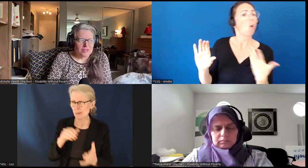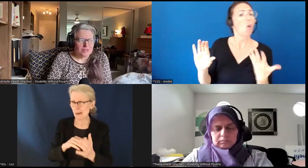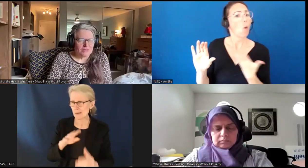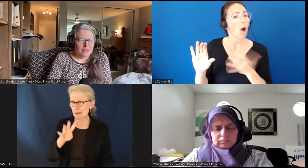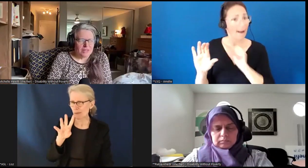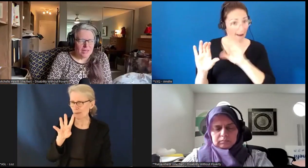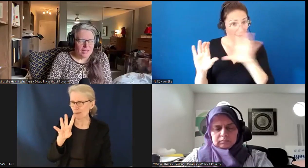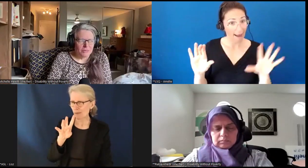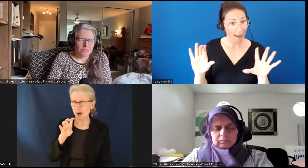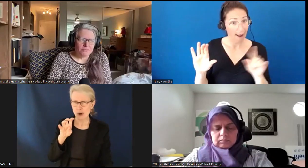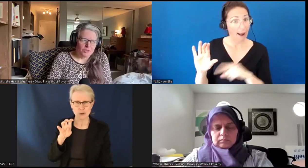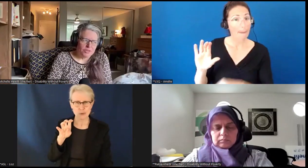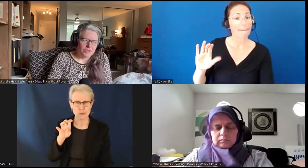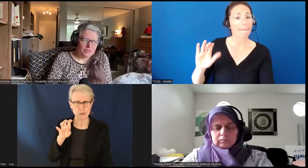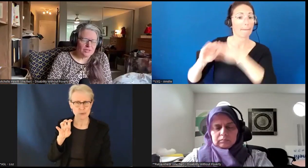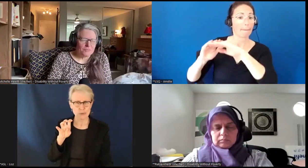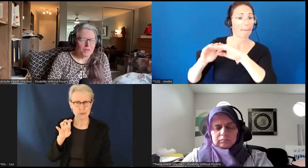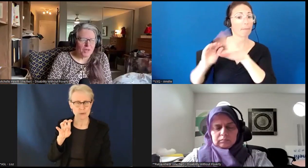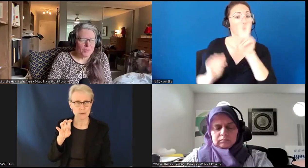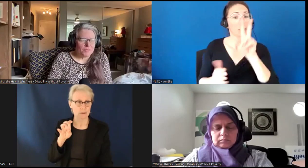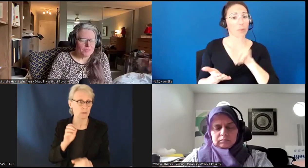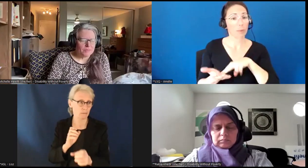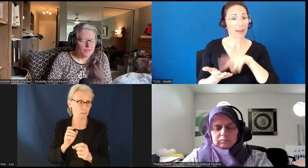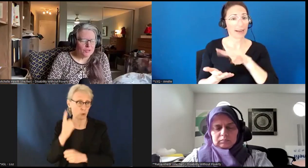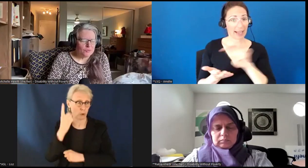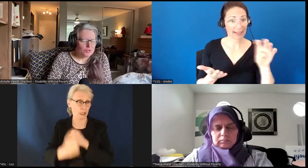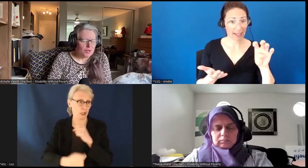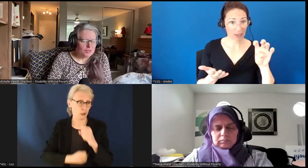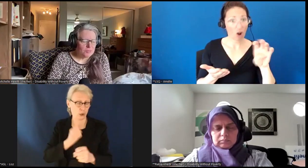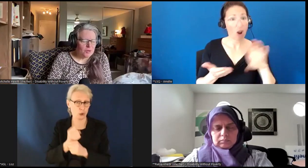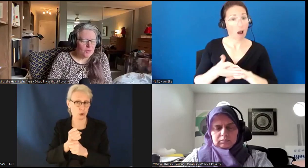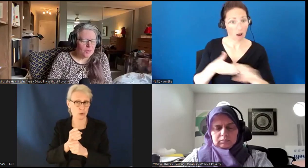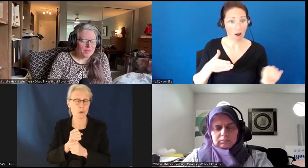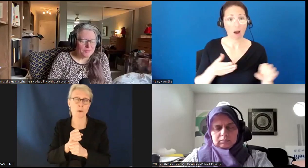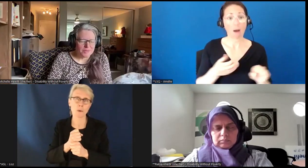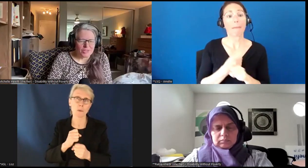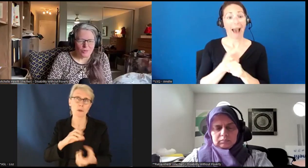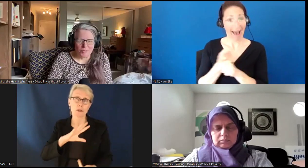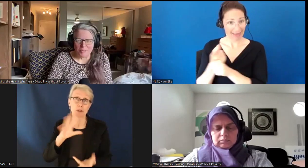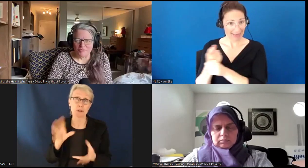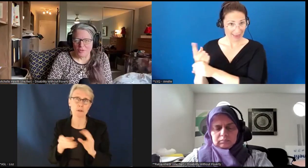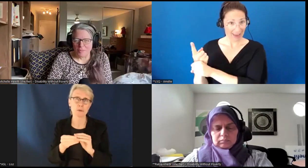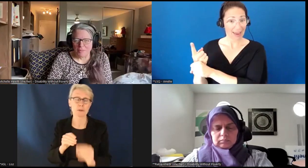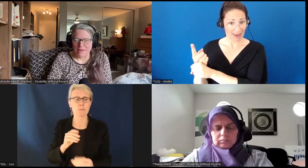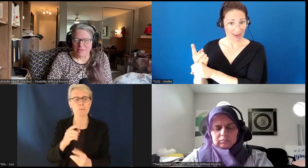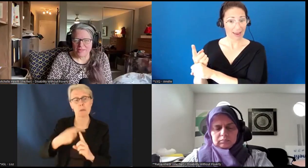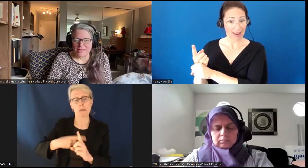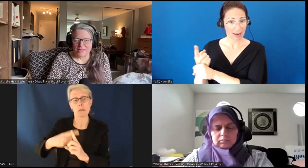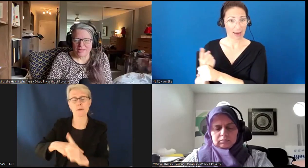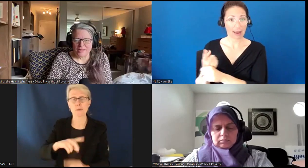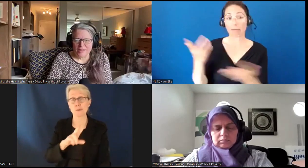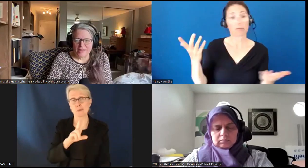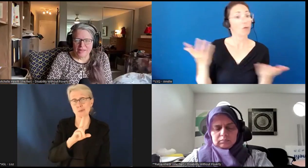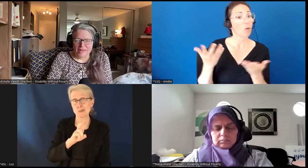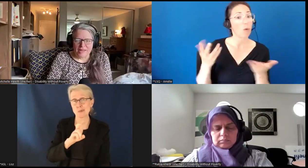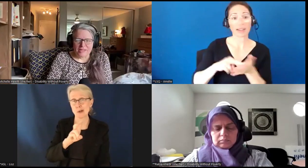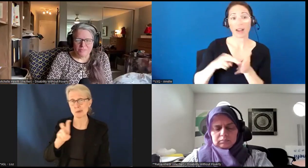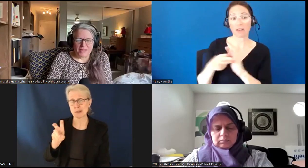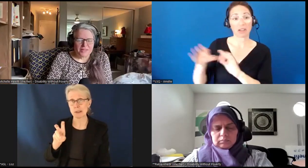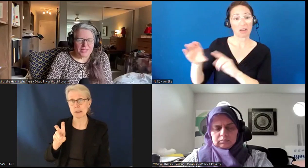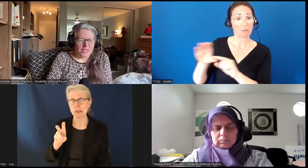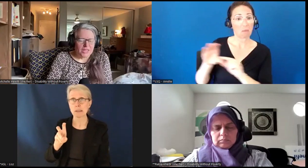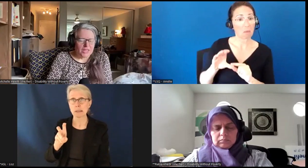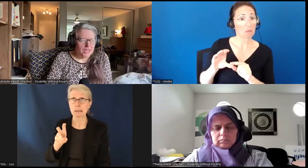$2,400 a year, which is $200 a month. And people have done the math that